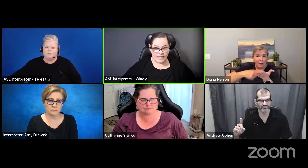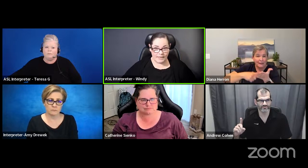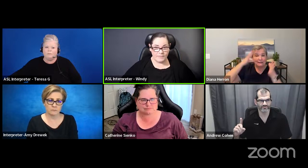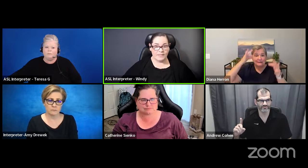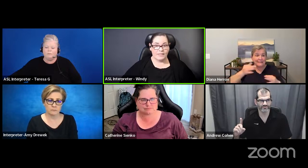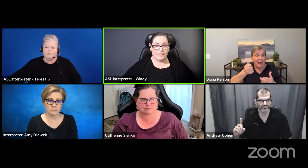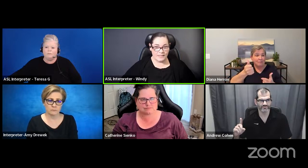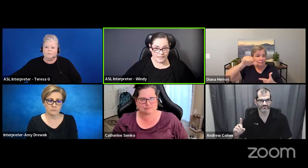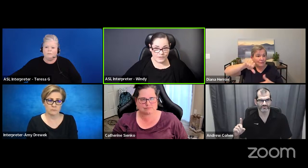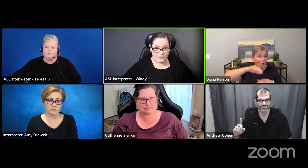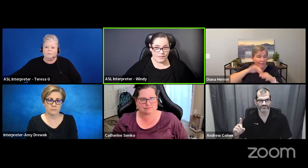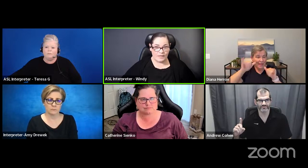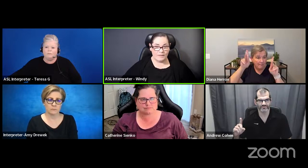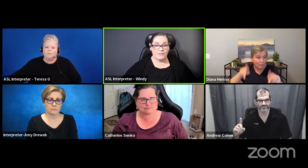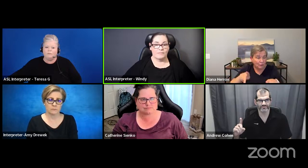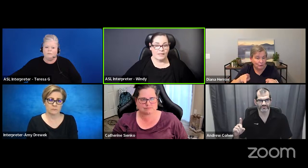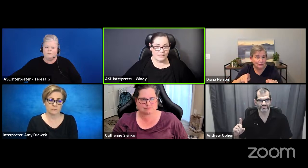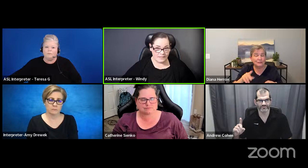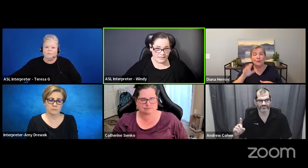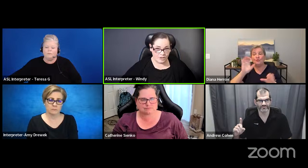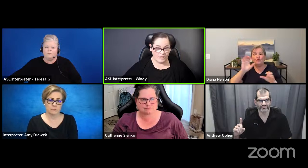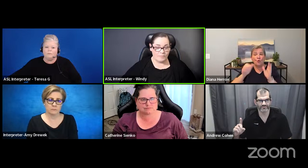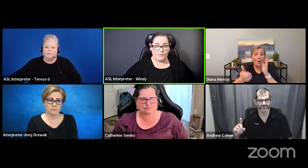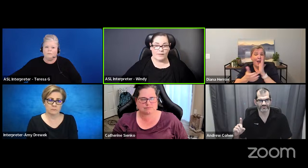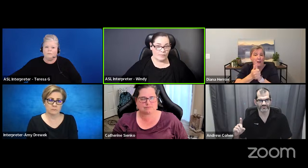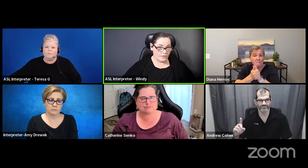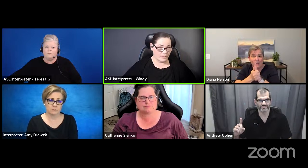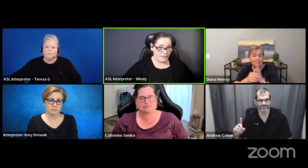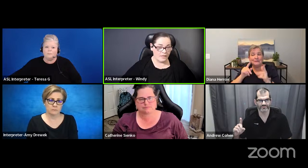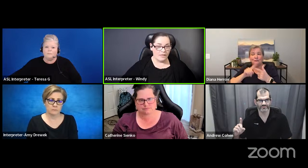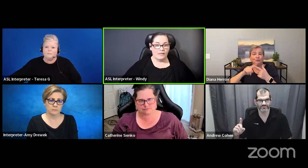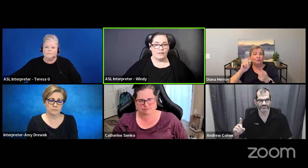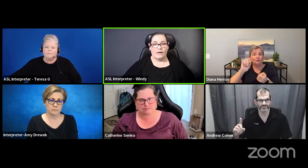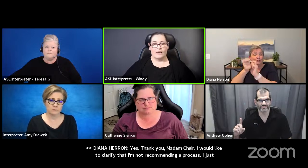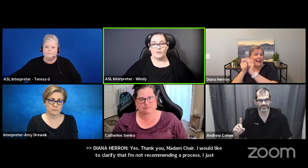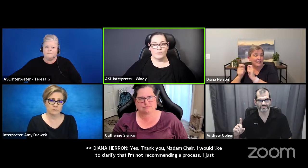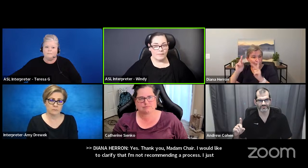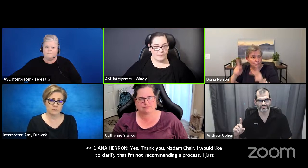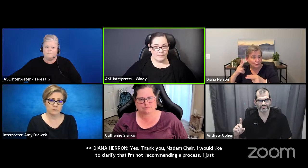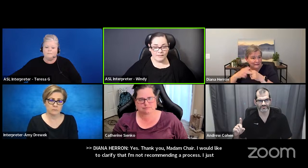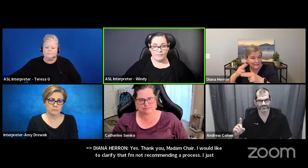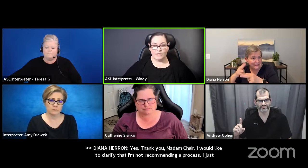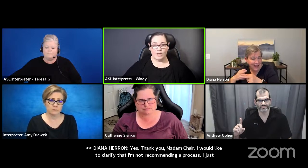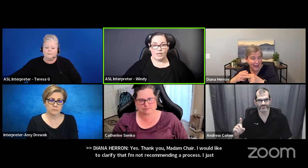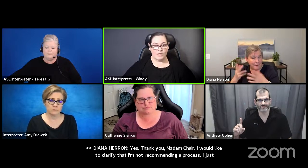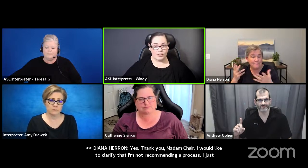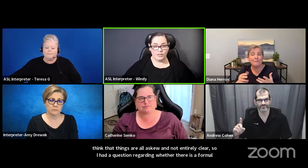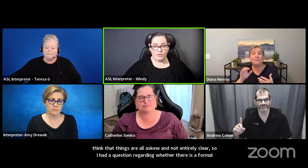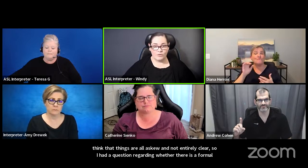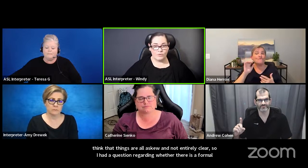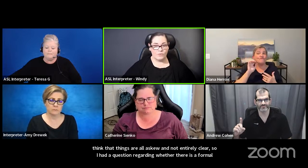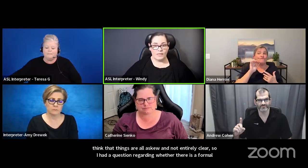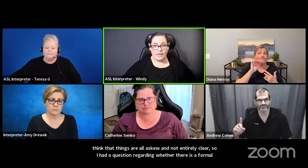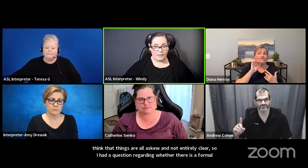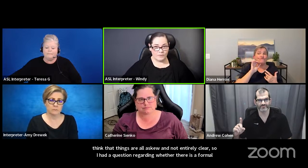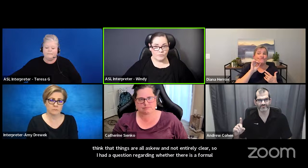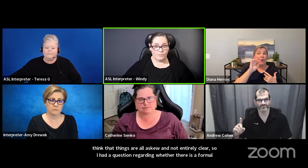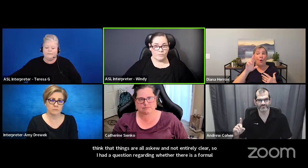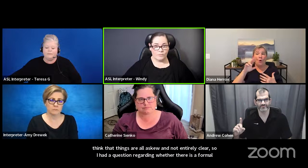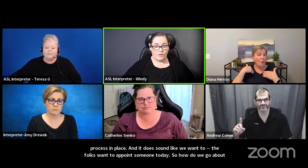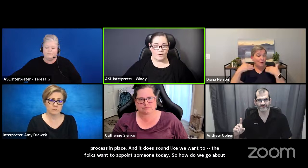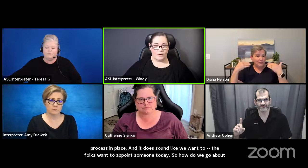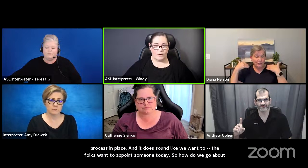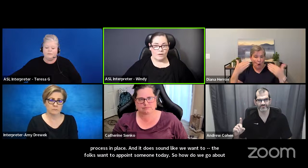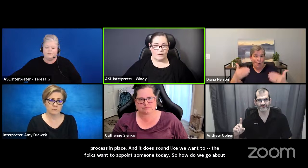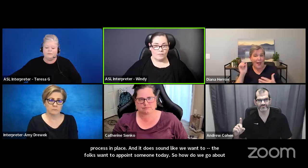put forward names and discuss those names and make a decision about that person. Do an amendment, make changes to the names